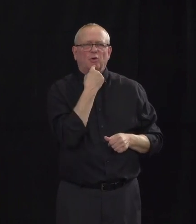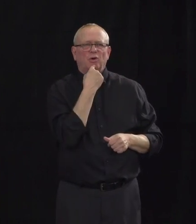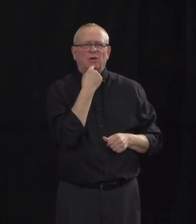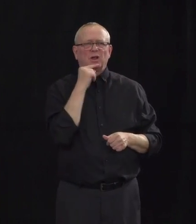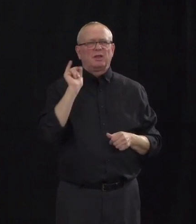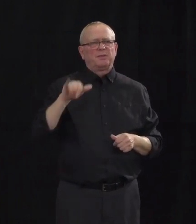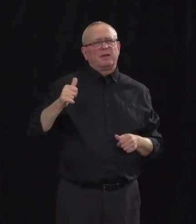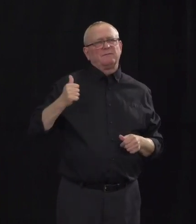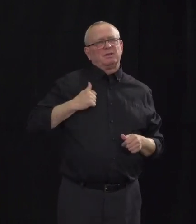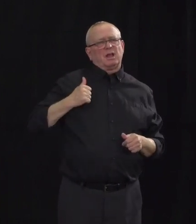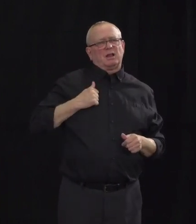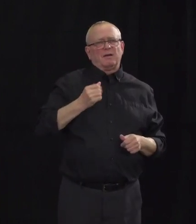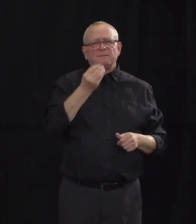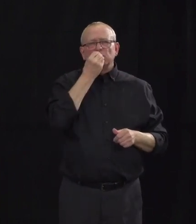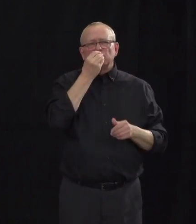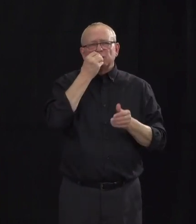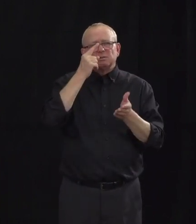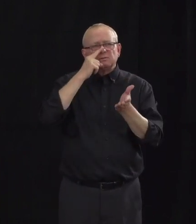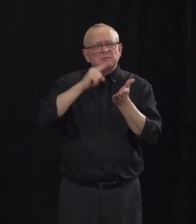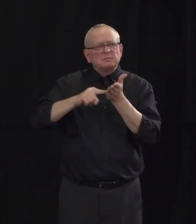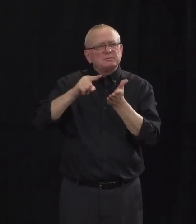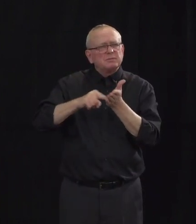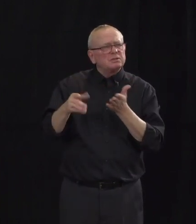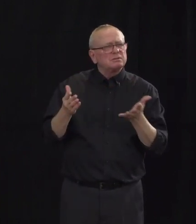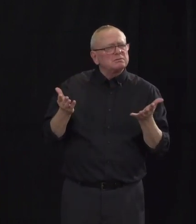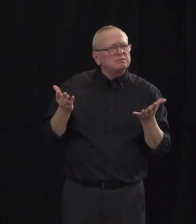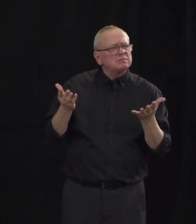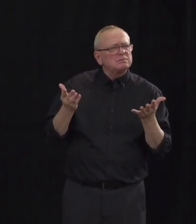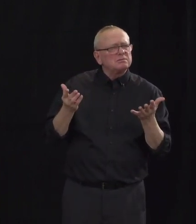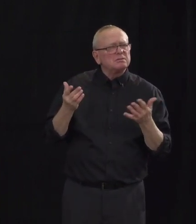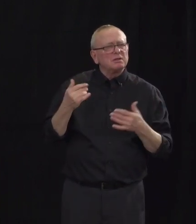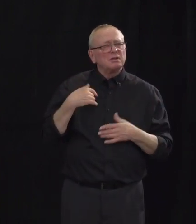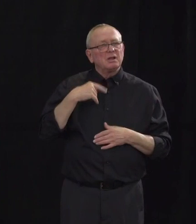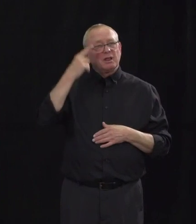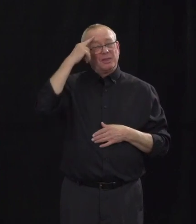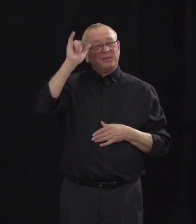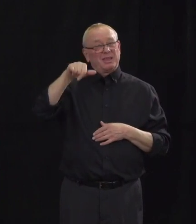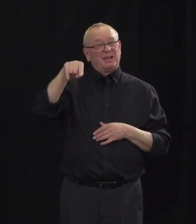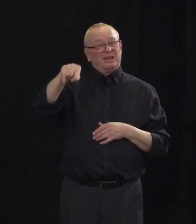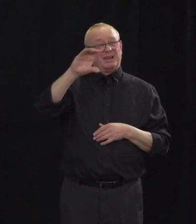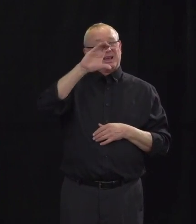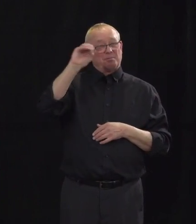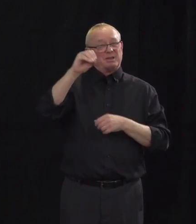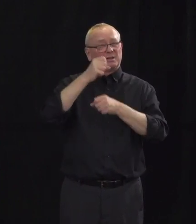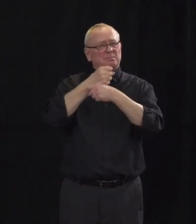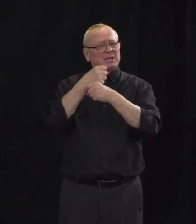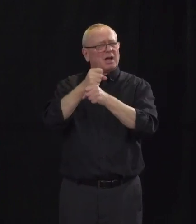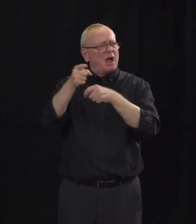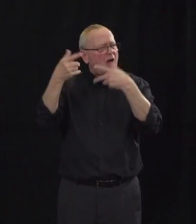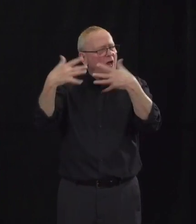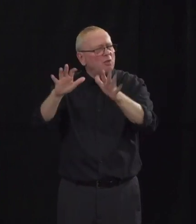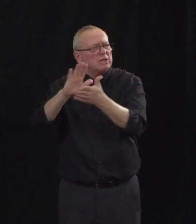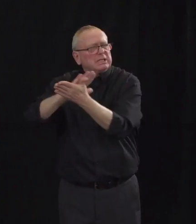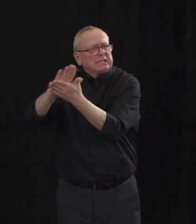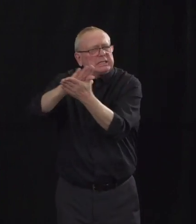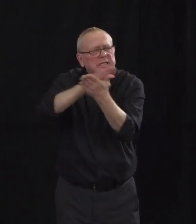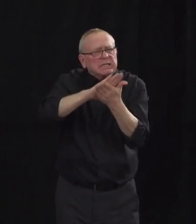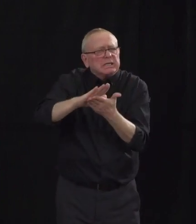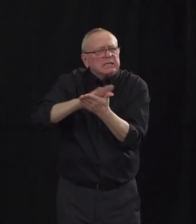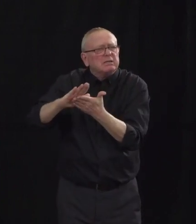has been cleaned, all the protocols have been followed, and that the plant is safe to reopen for production, but that some